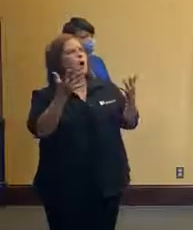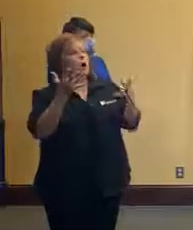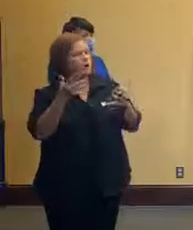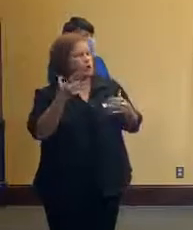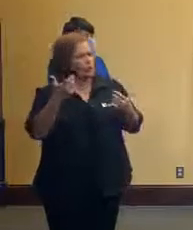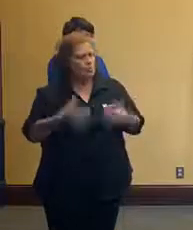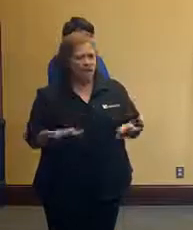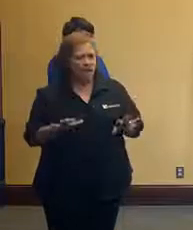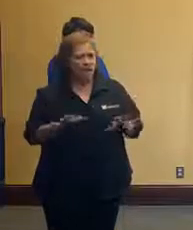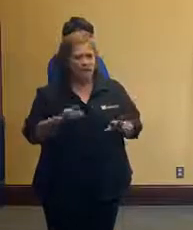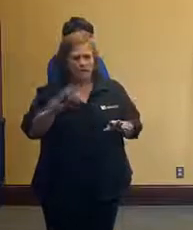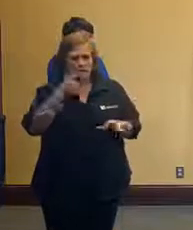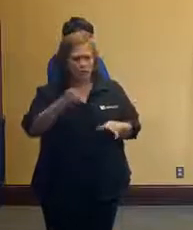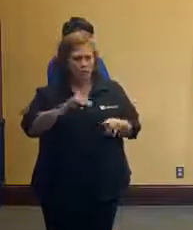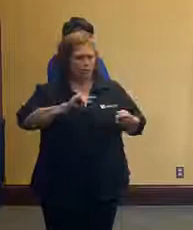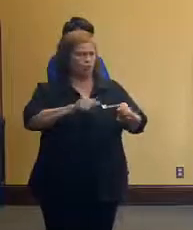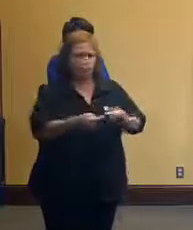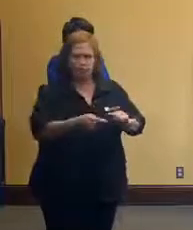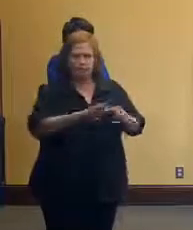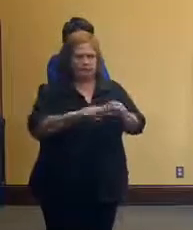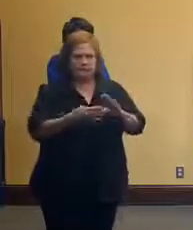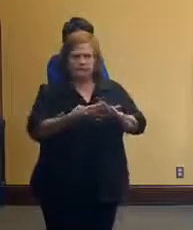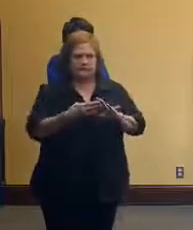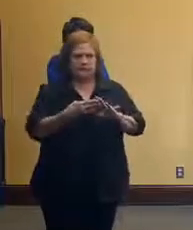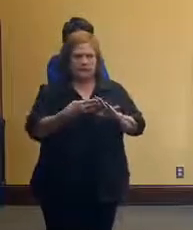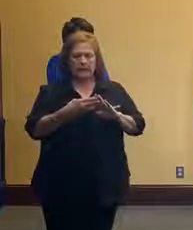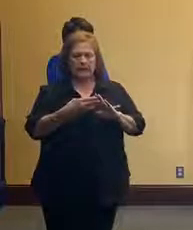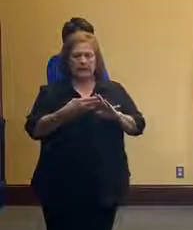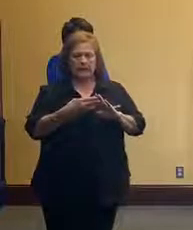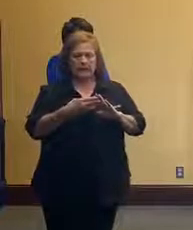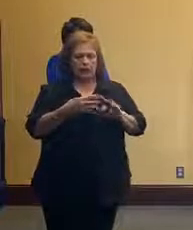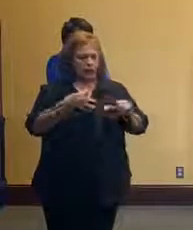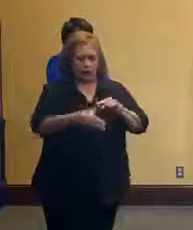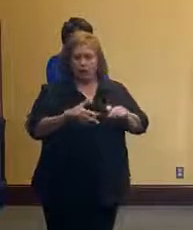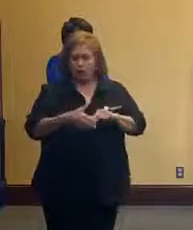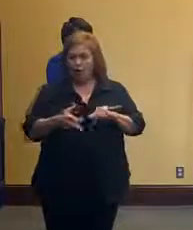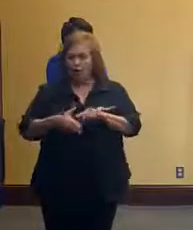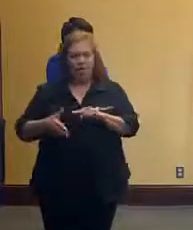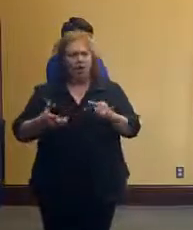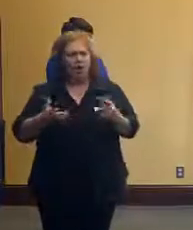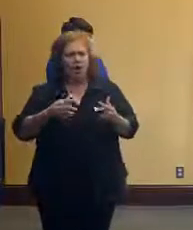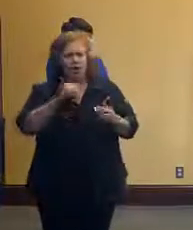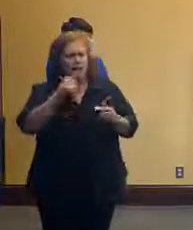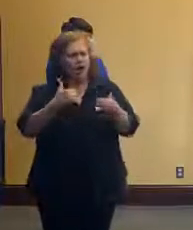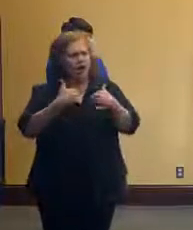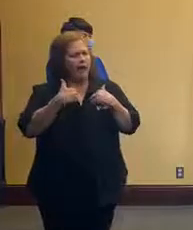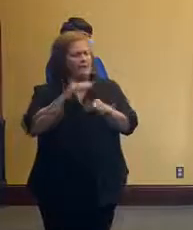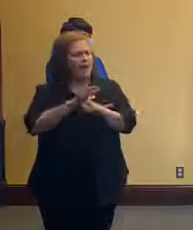to an organization and to a city to artificially cut costs without having true